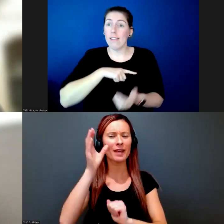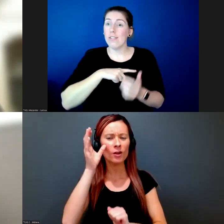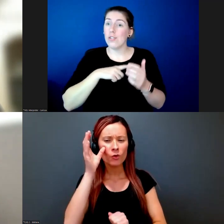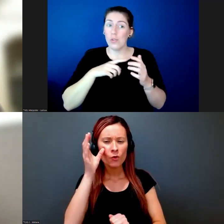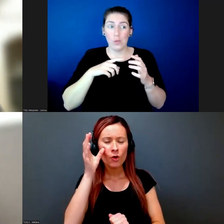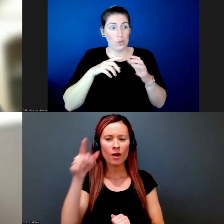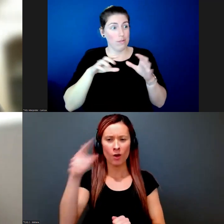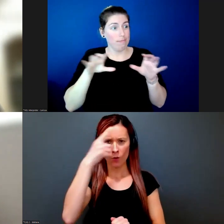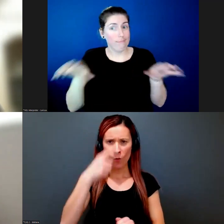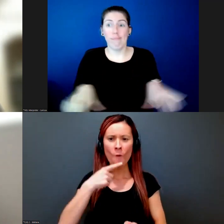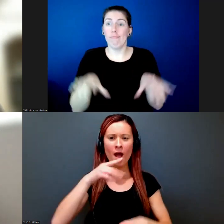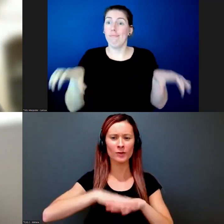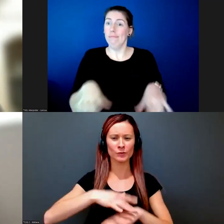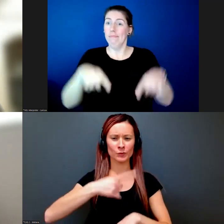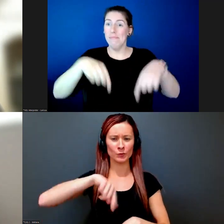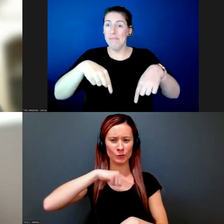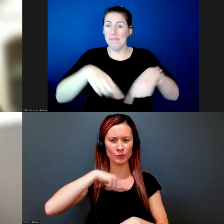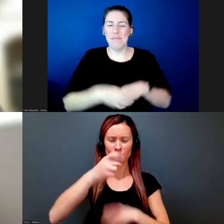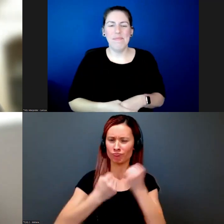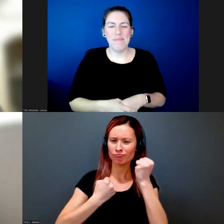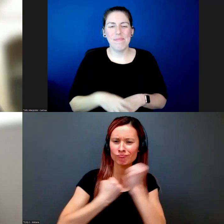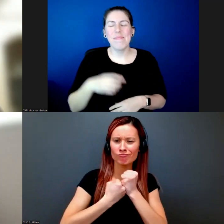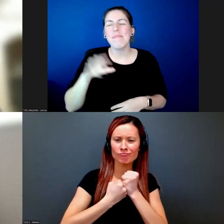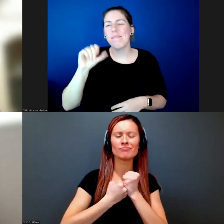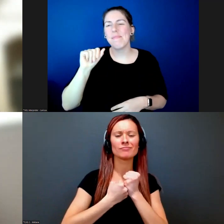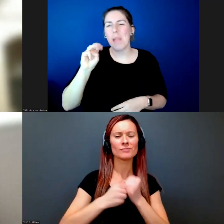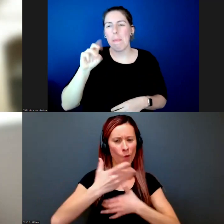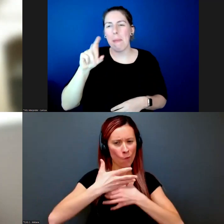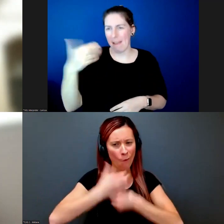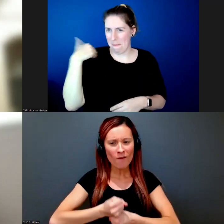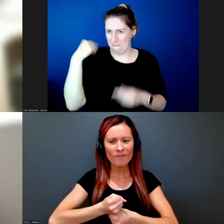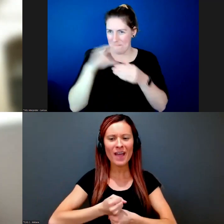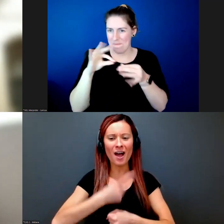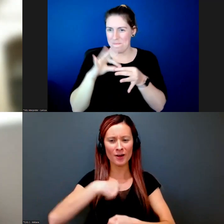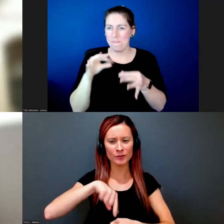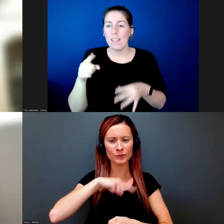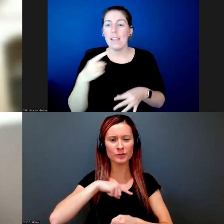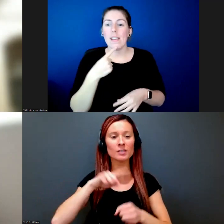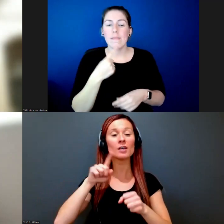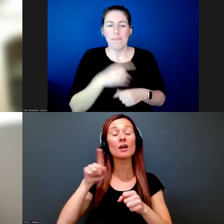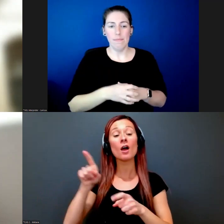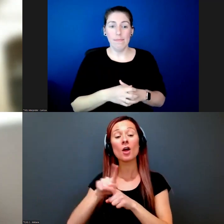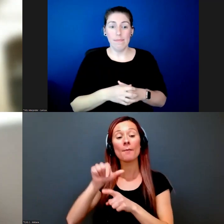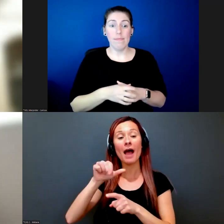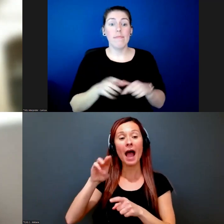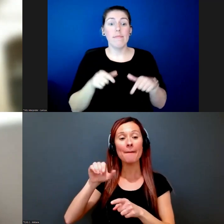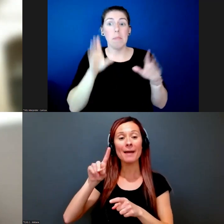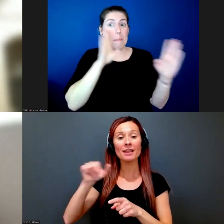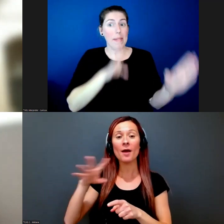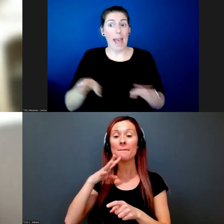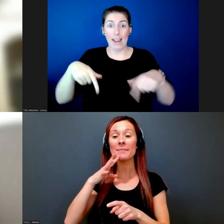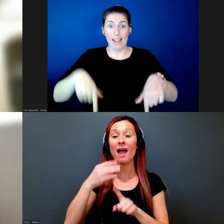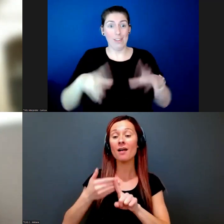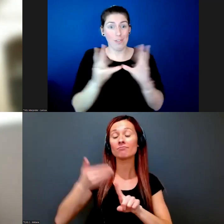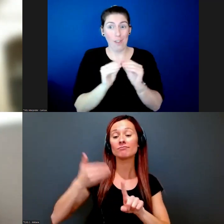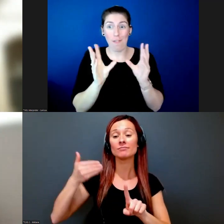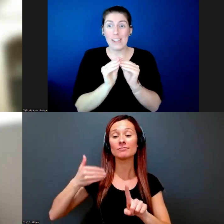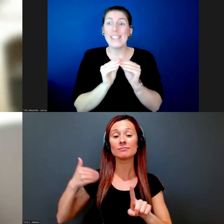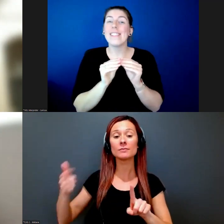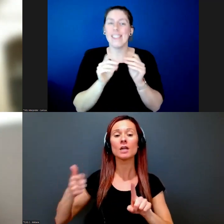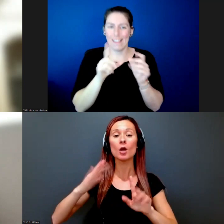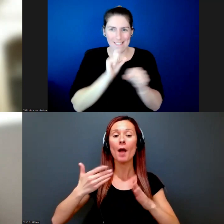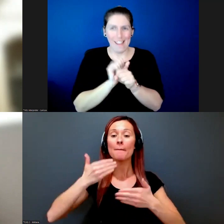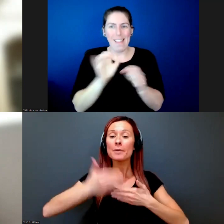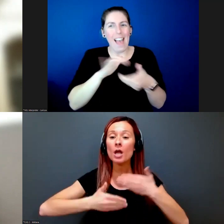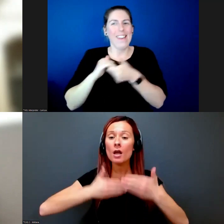And as Amanda said earlier in the conference, the process of putting this together has brought people together, which has